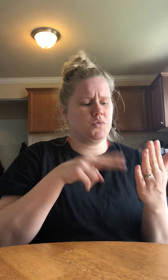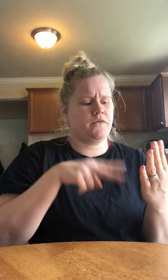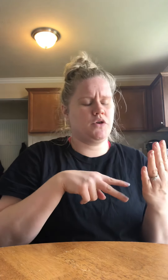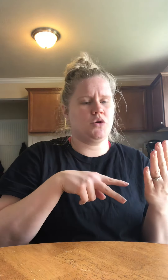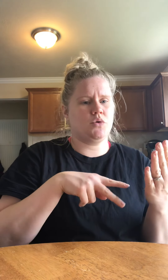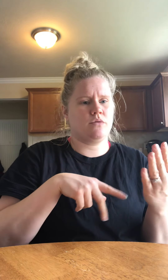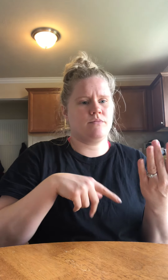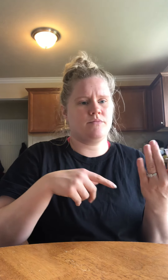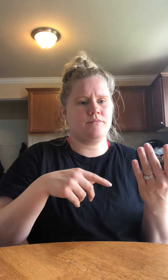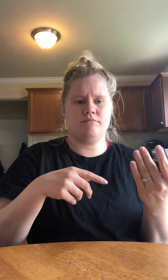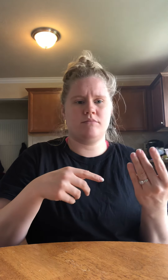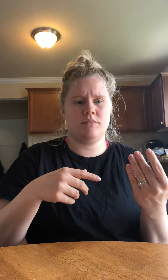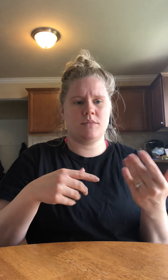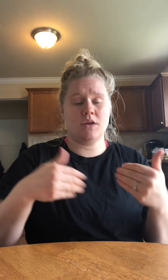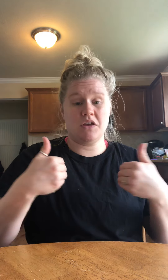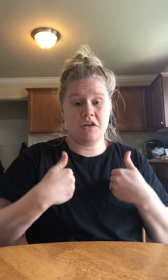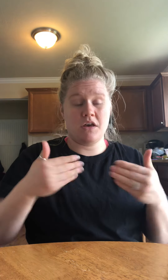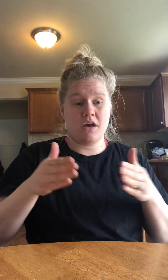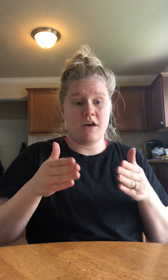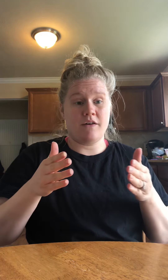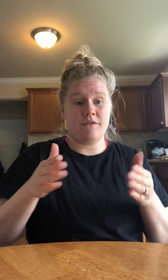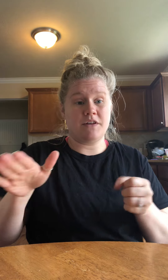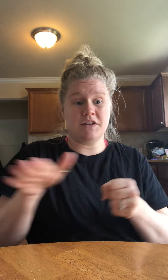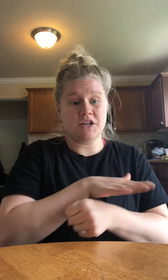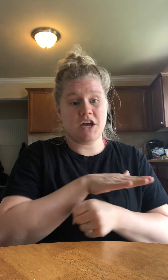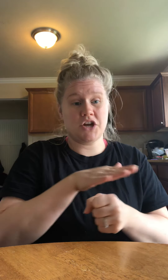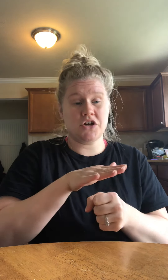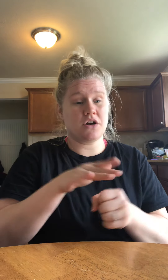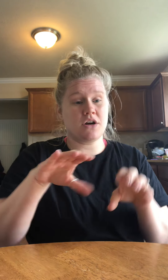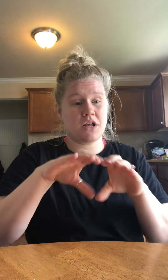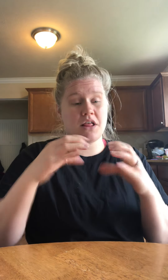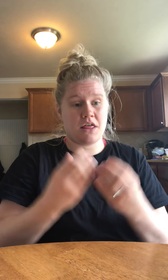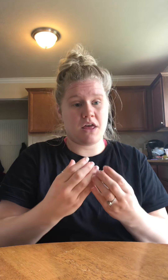there's this entire class of words called base plurals,